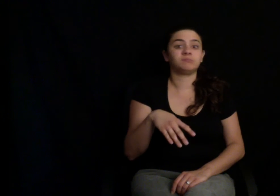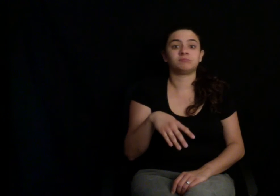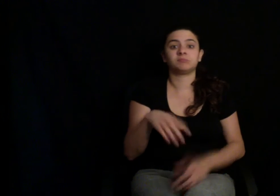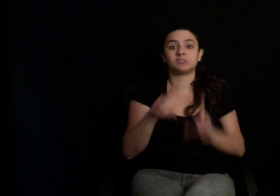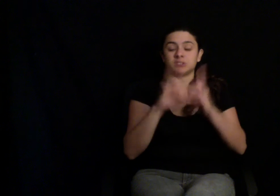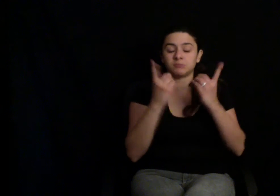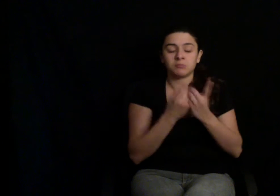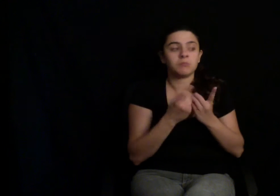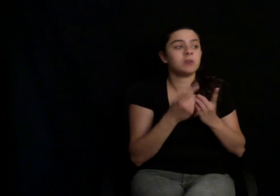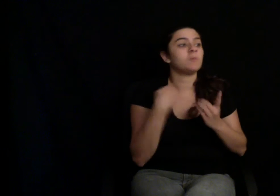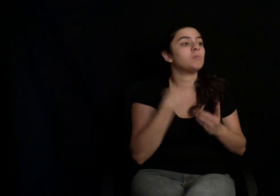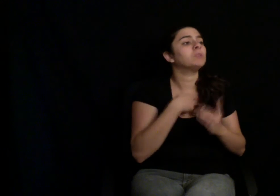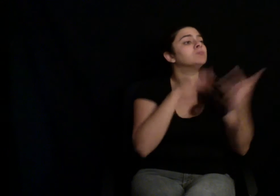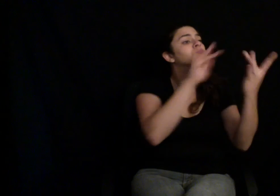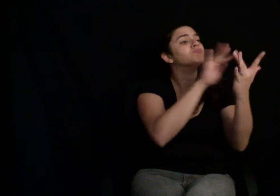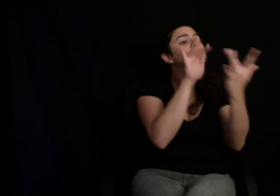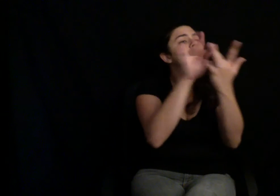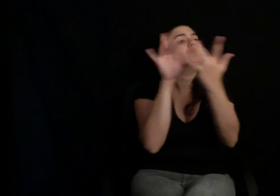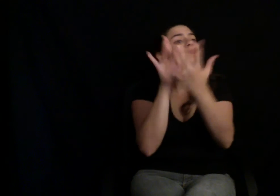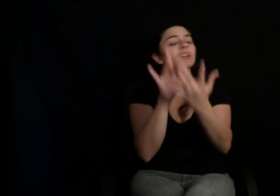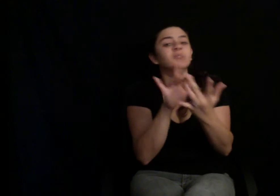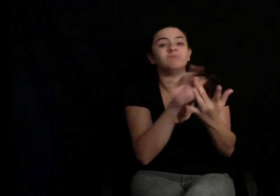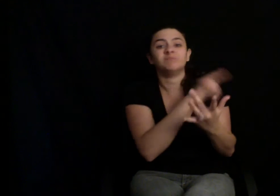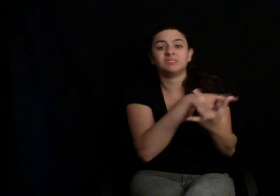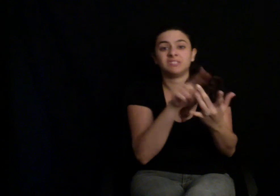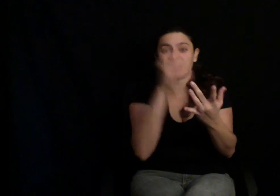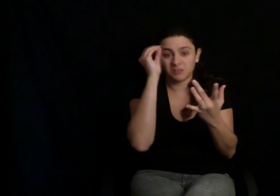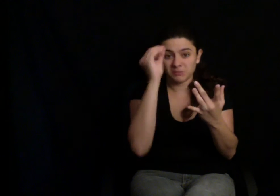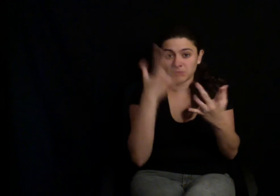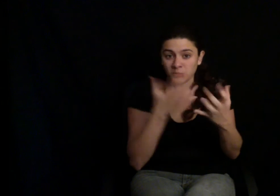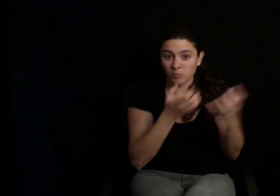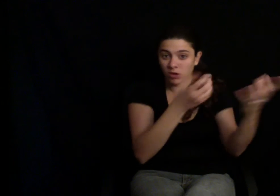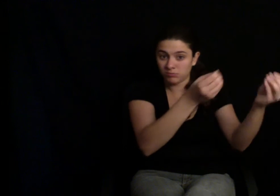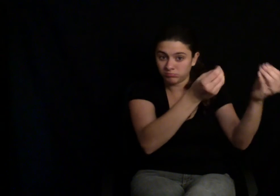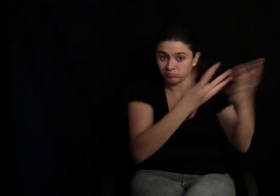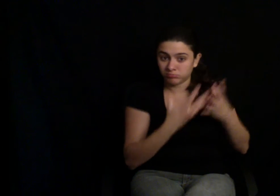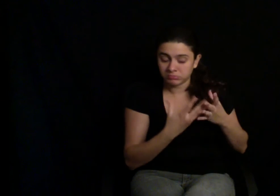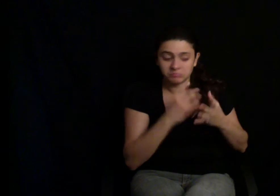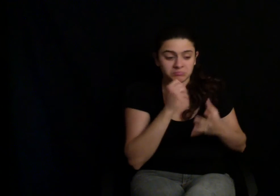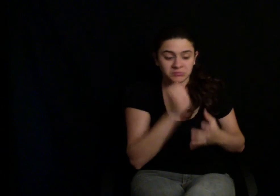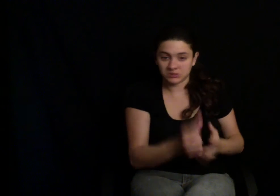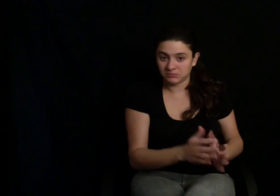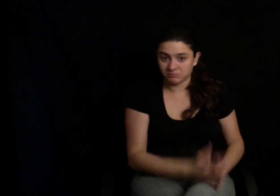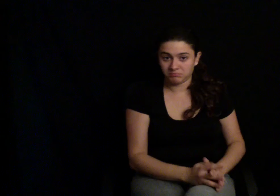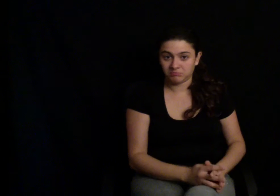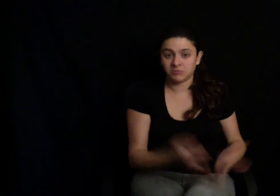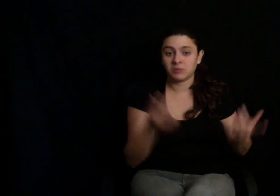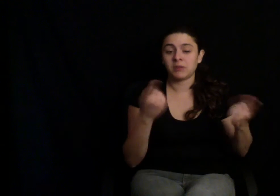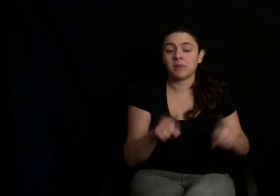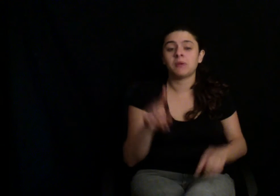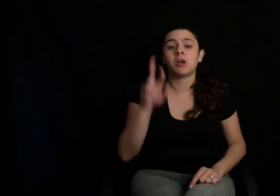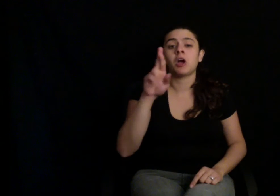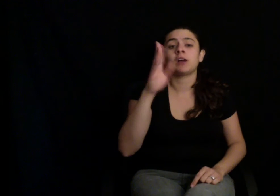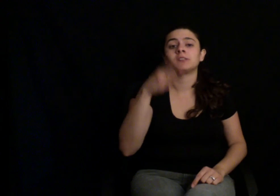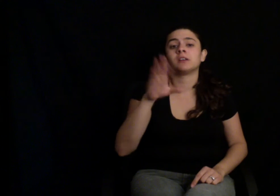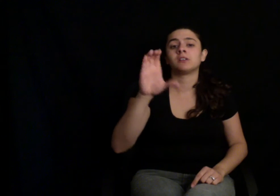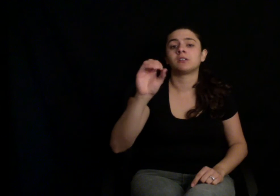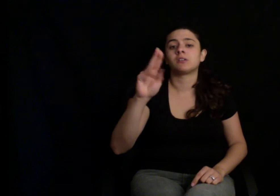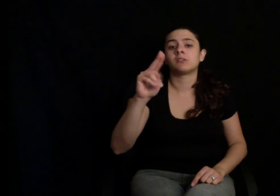their publicists even refused to give a statement. So, r/conspiracy, have at it. As you may have already guessed, or known,